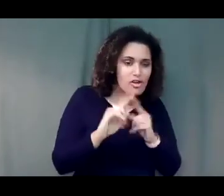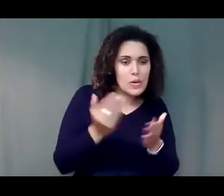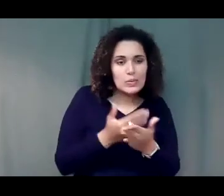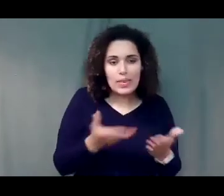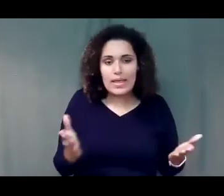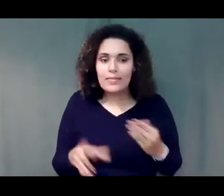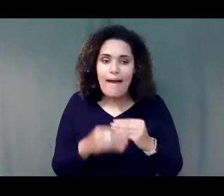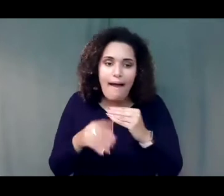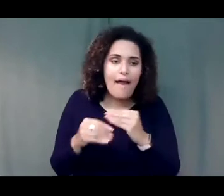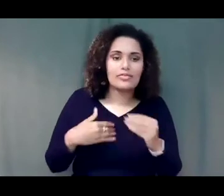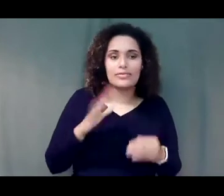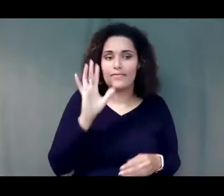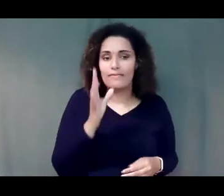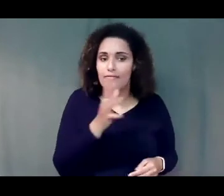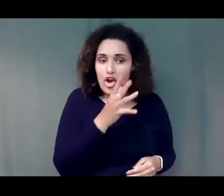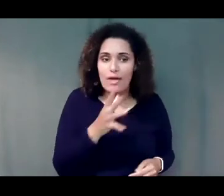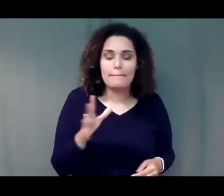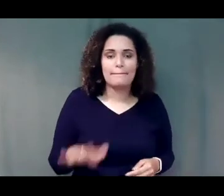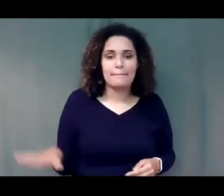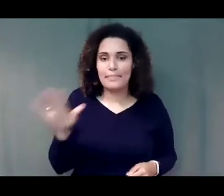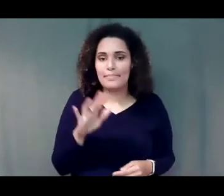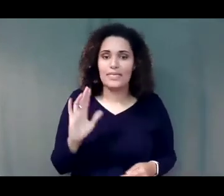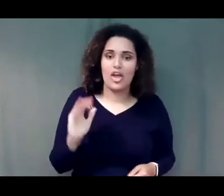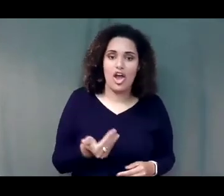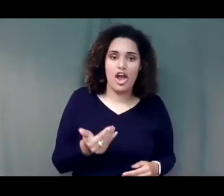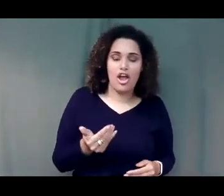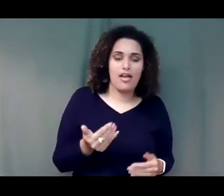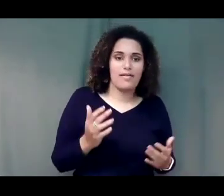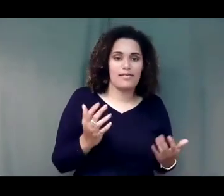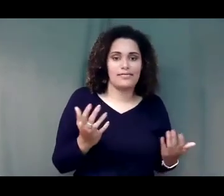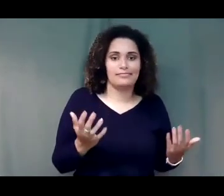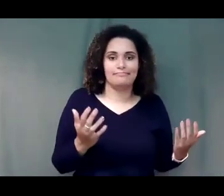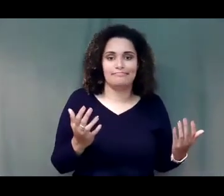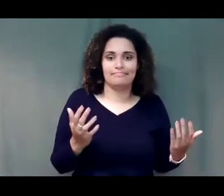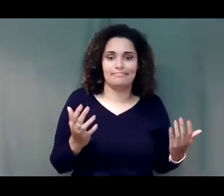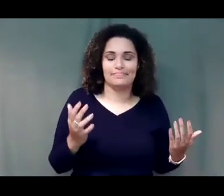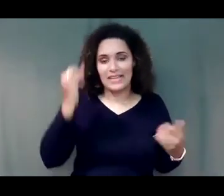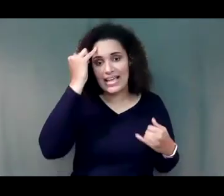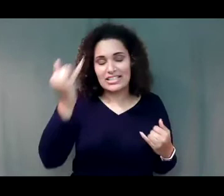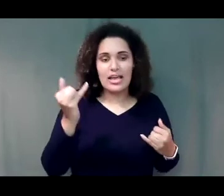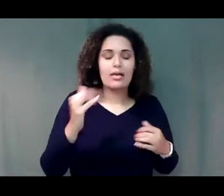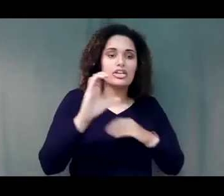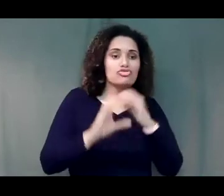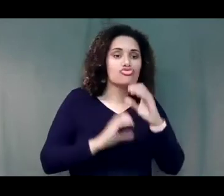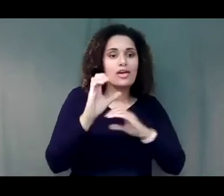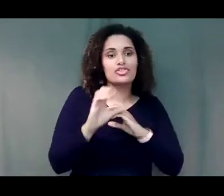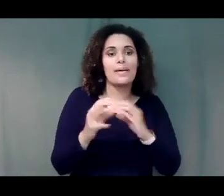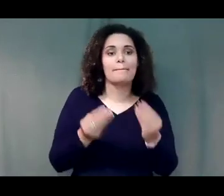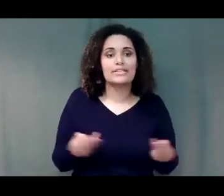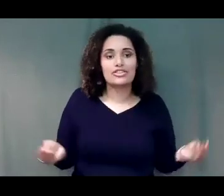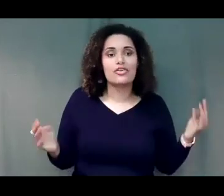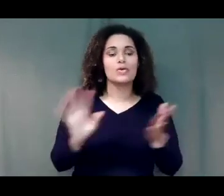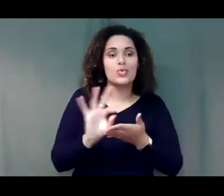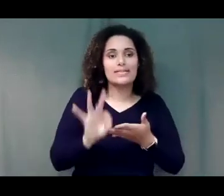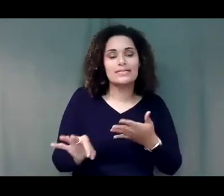add from our farm and how to use them, and sort of our hierarchy of construction material choices was from